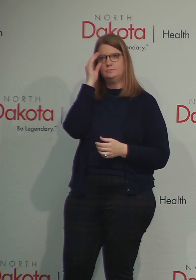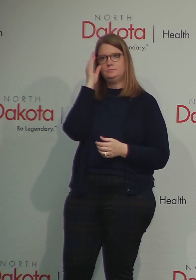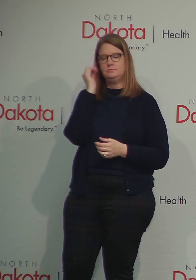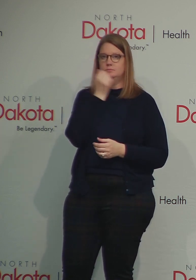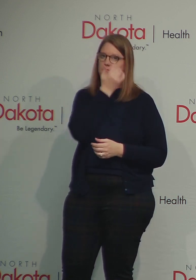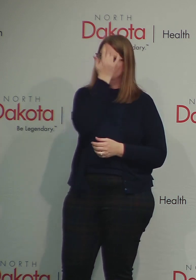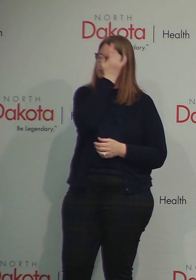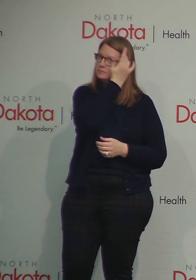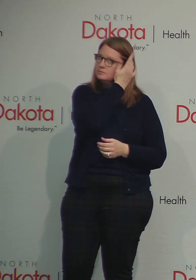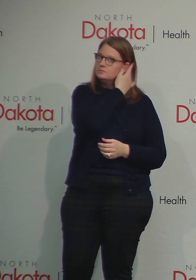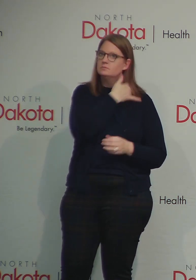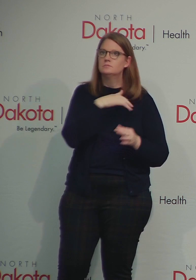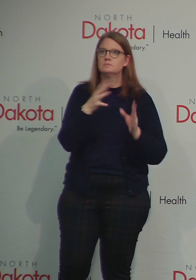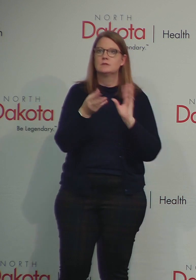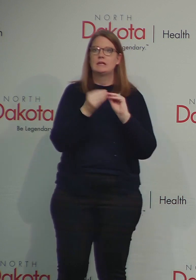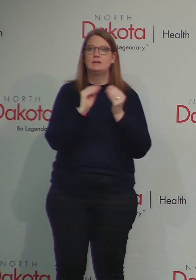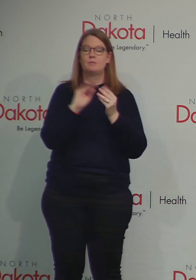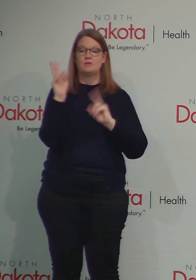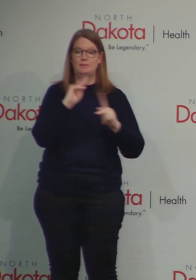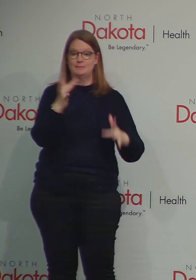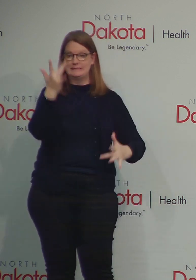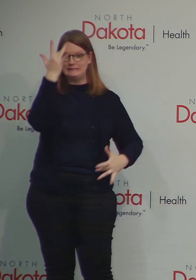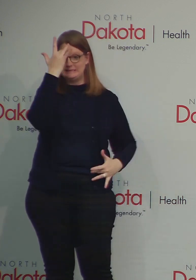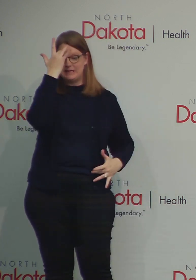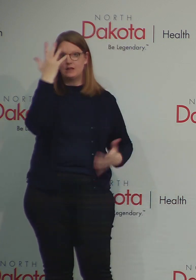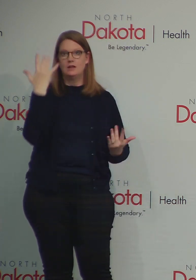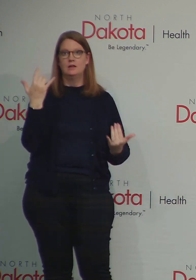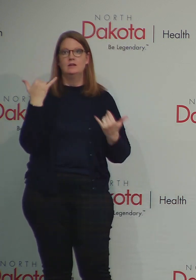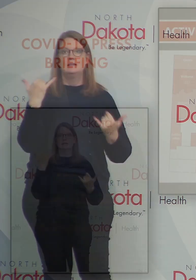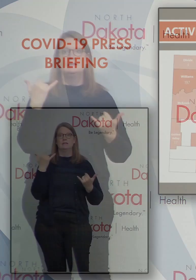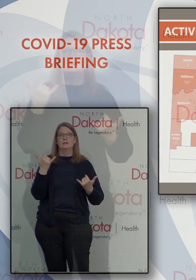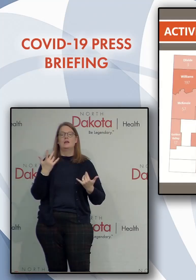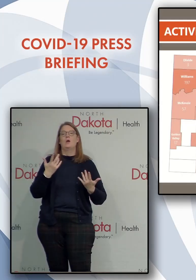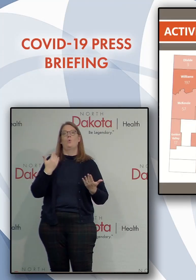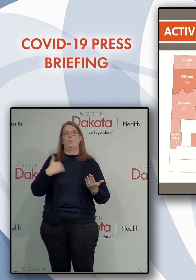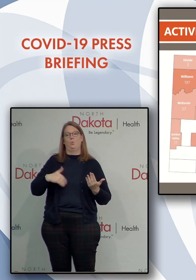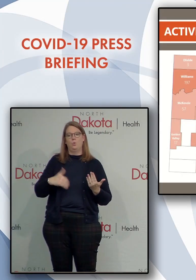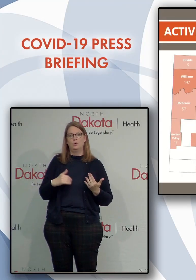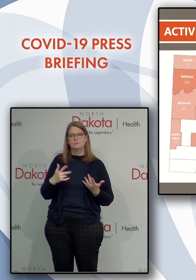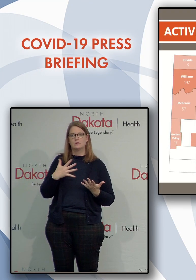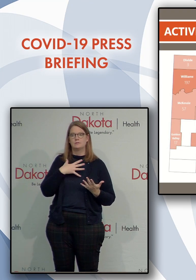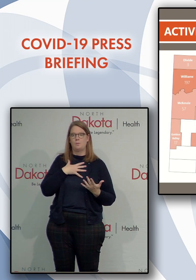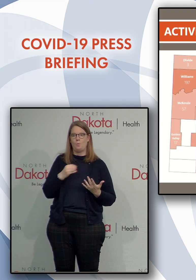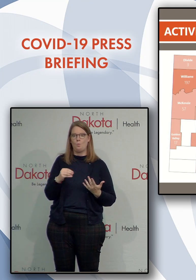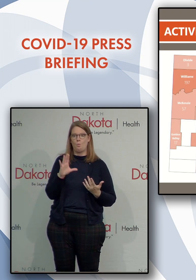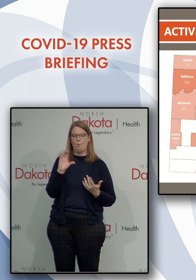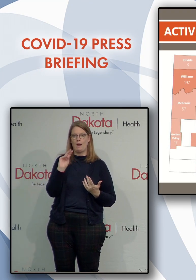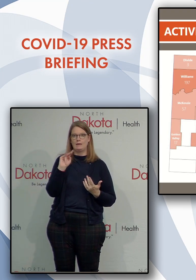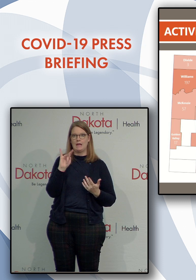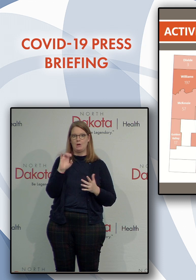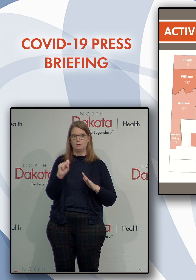active cases statewide, it's fun to now see some white counties showing up on